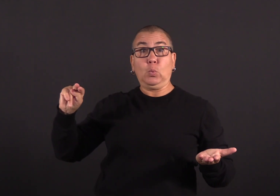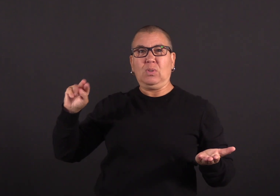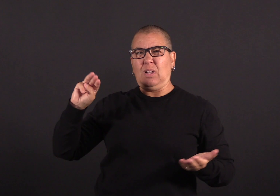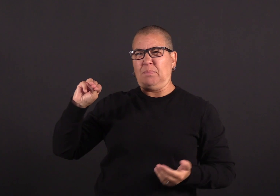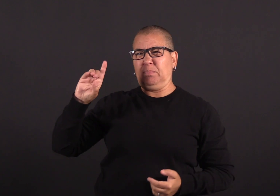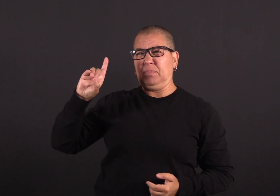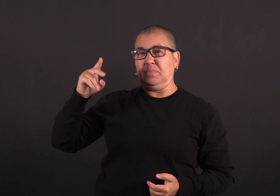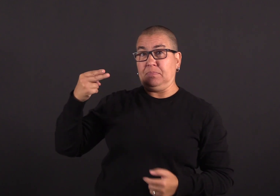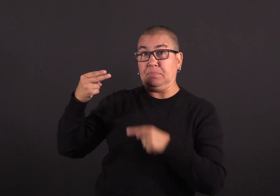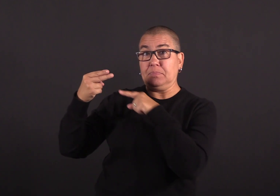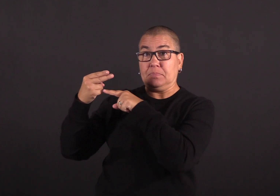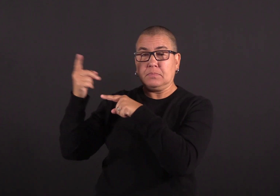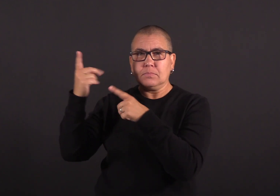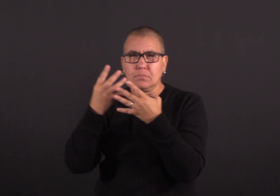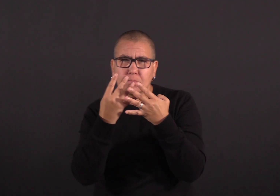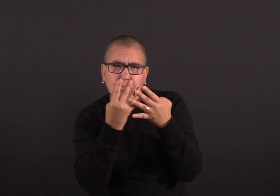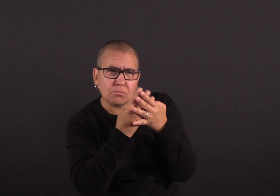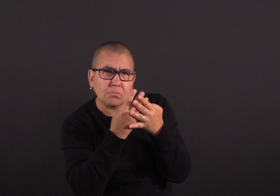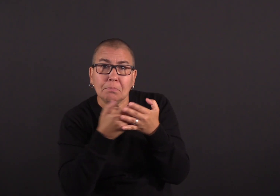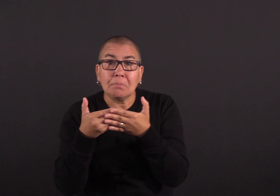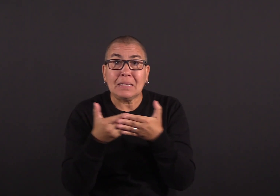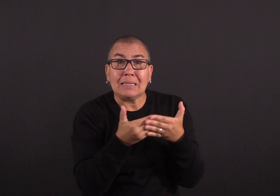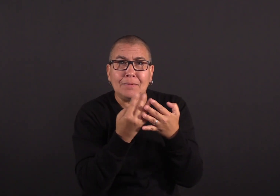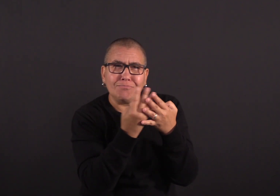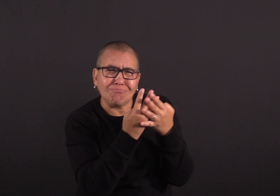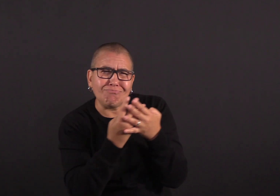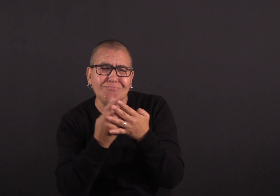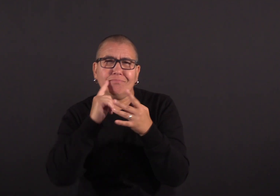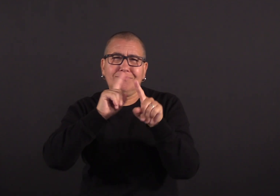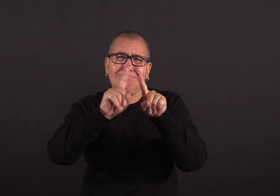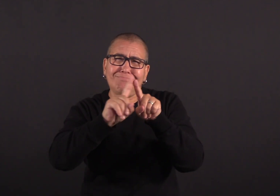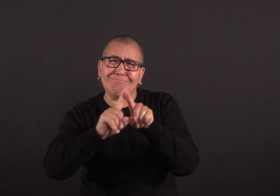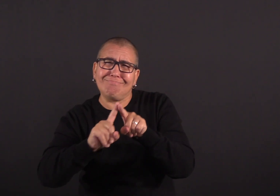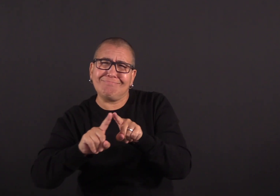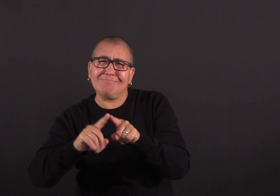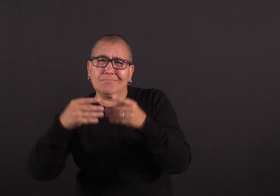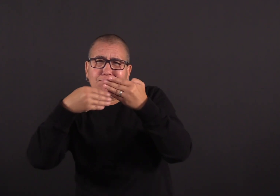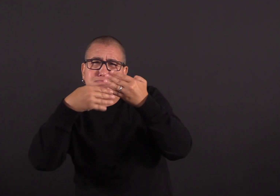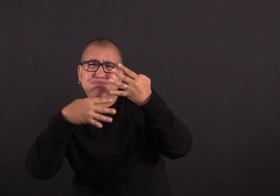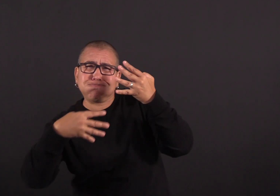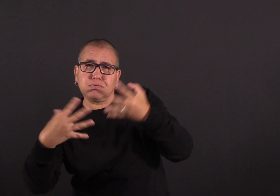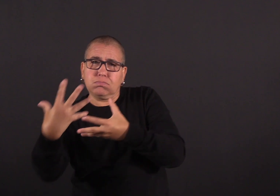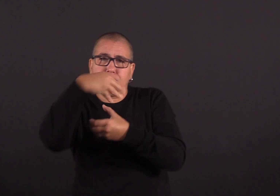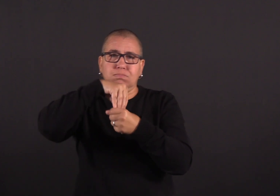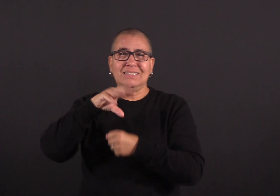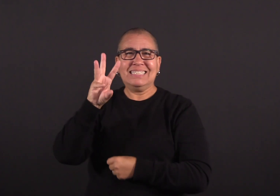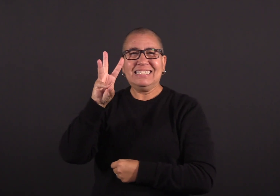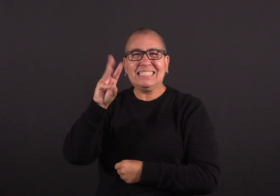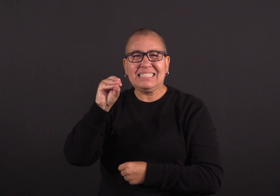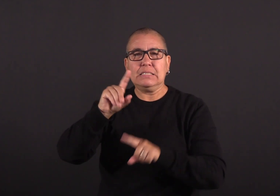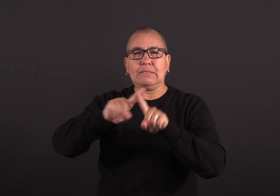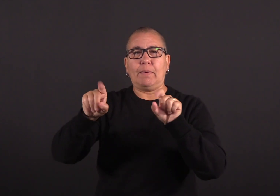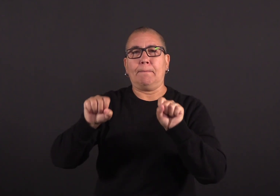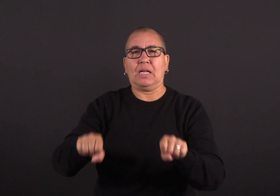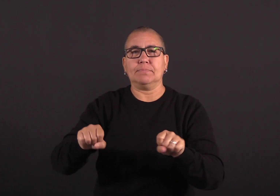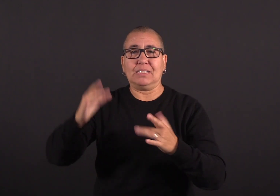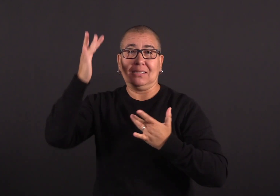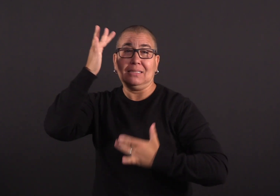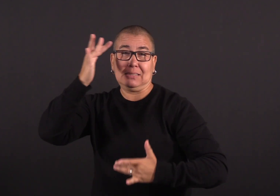The MDH Public Health Laboratory routinely screens all babies born in Minnesota for more than 60